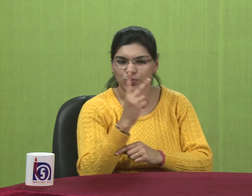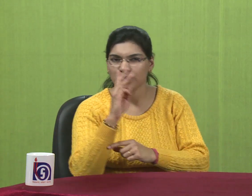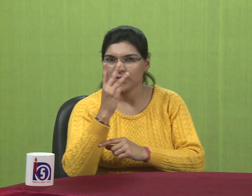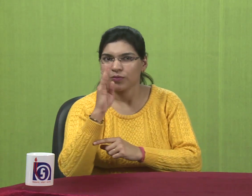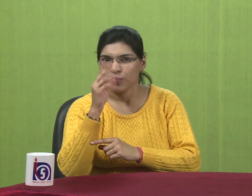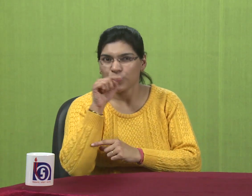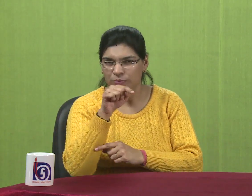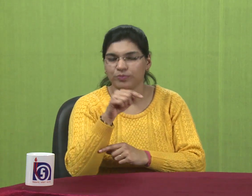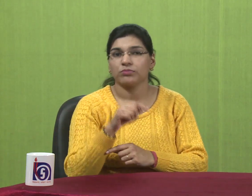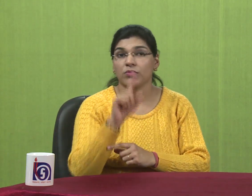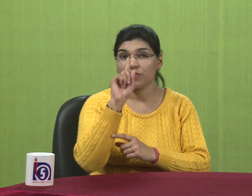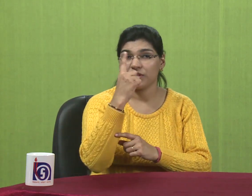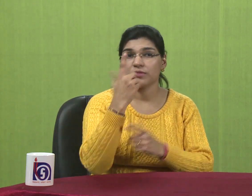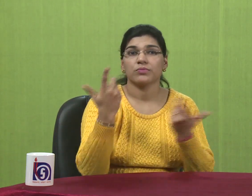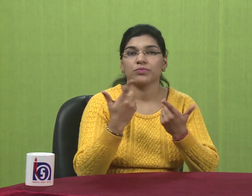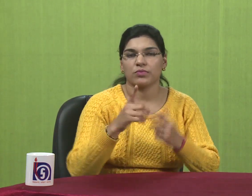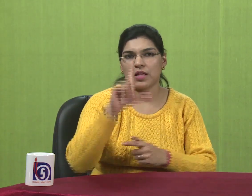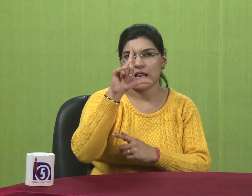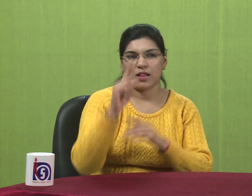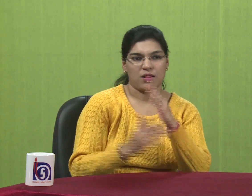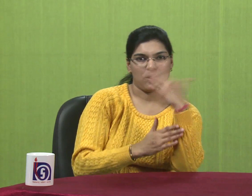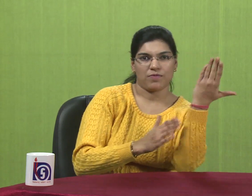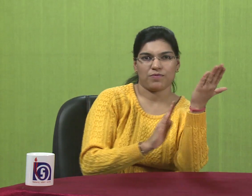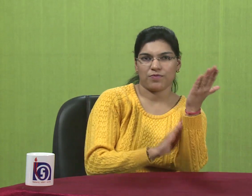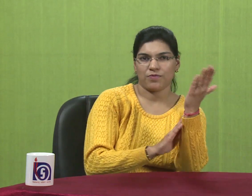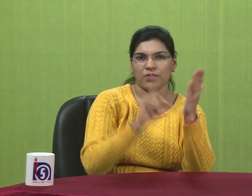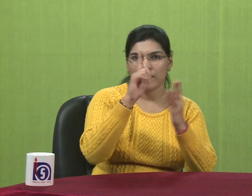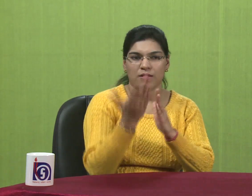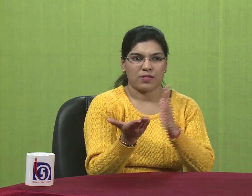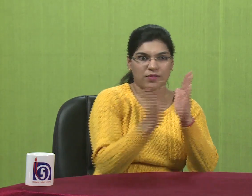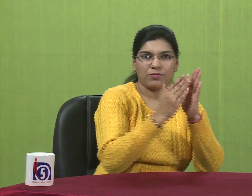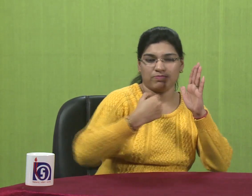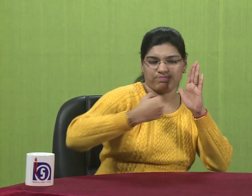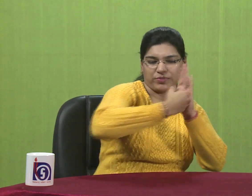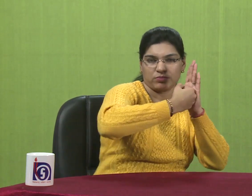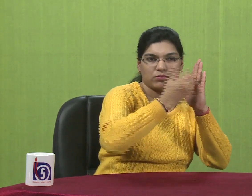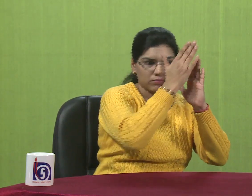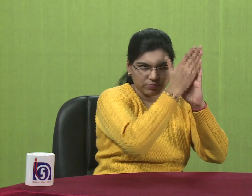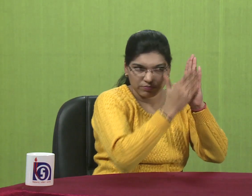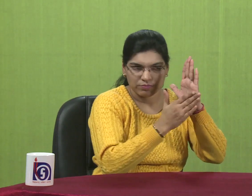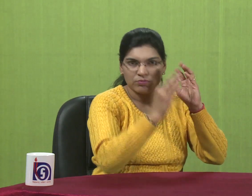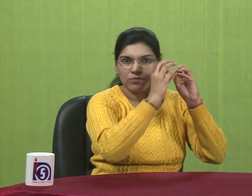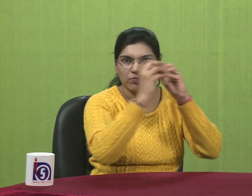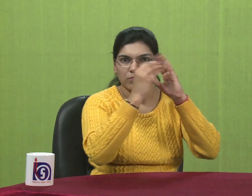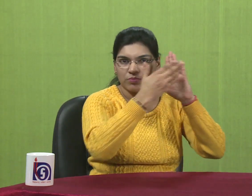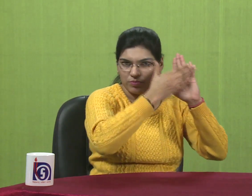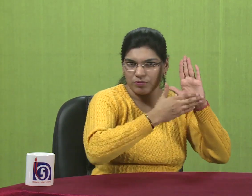in the picture, 1, 2 and 3 and 4. So in first it is written from right.